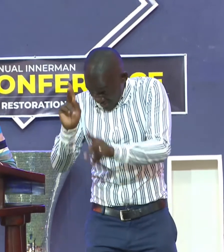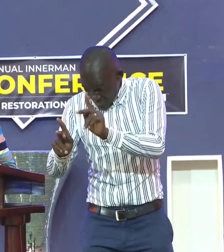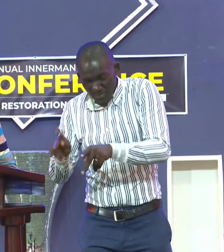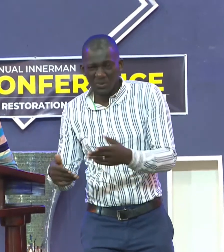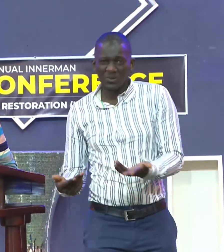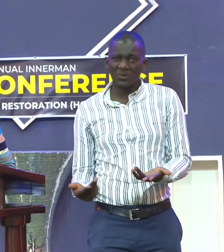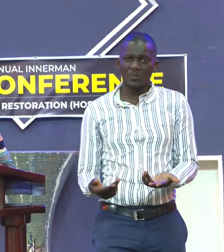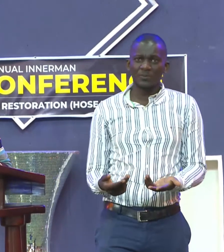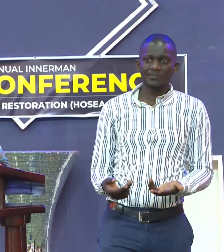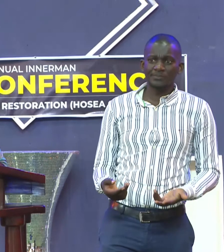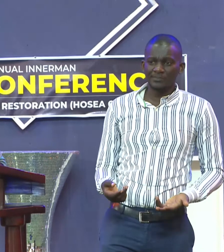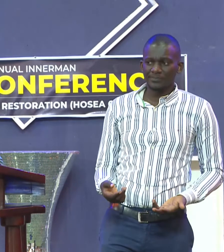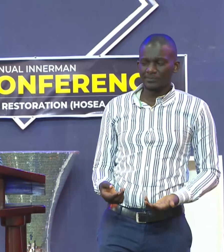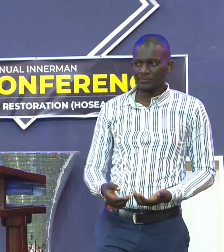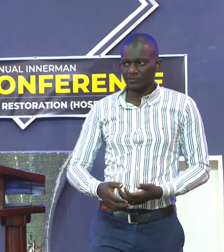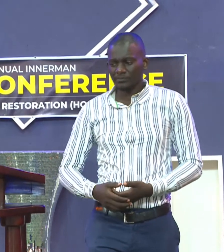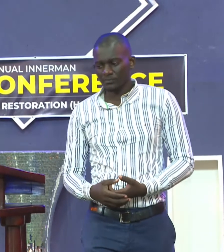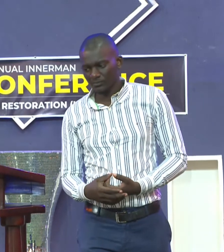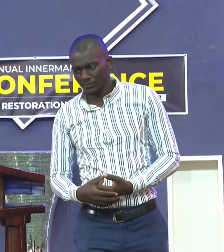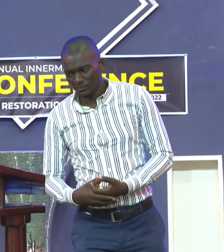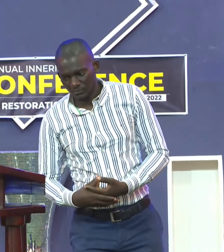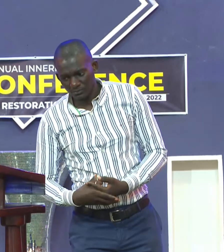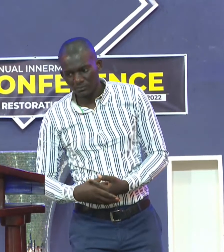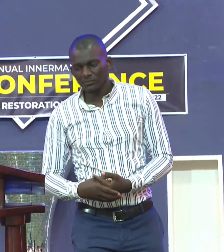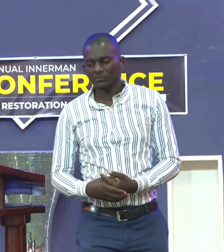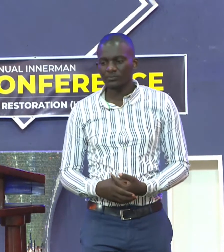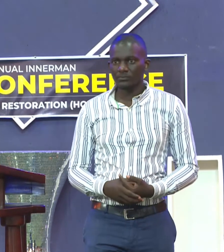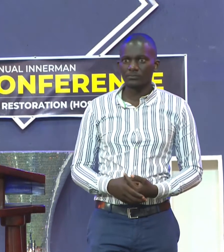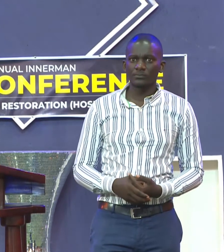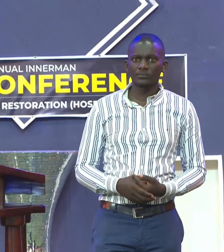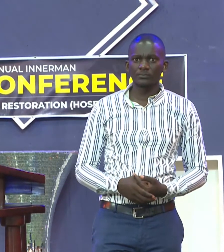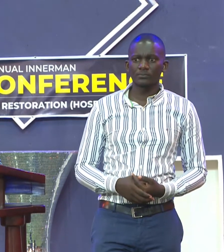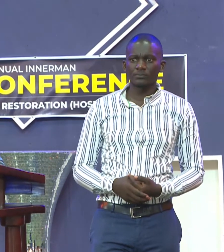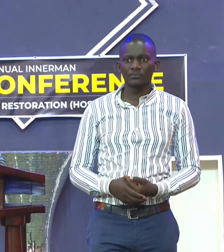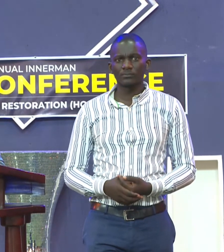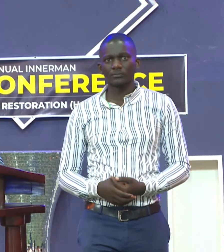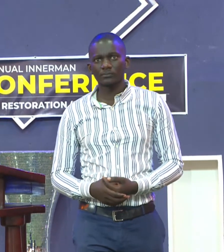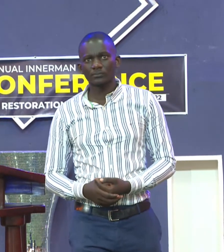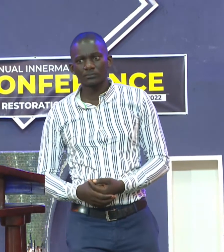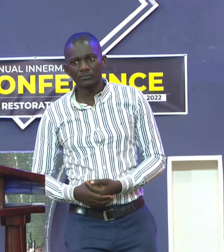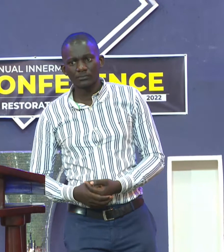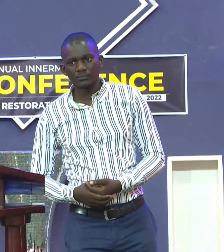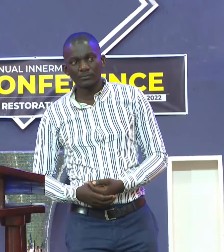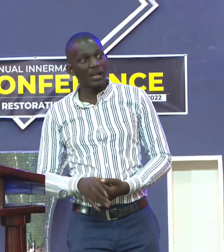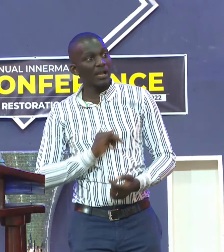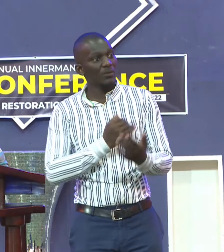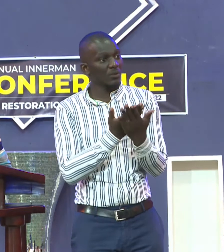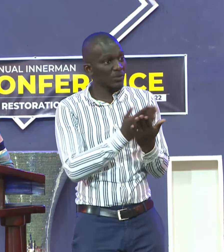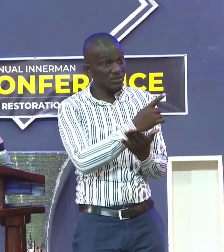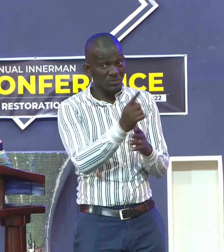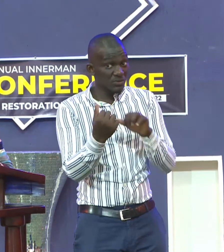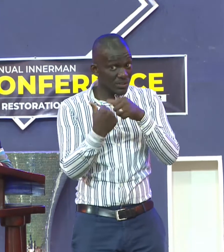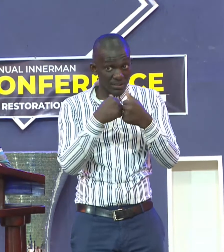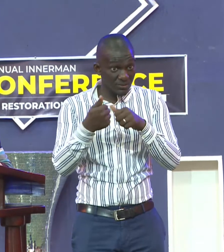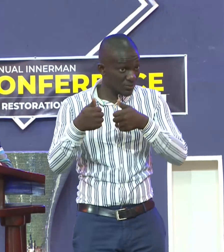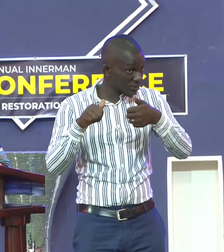When your life walks in a way that you oppress others that you may survive. Nsaba weso moze. I pray that you may